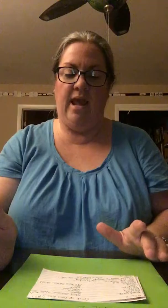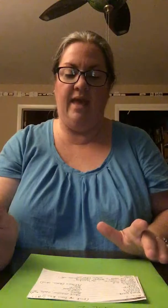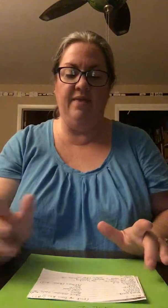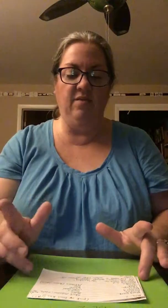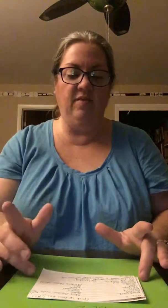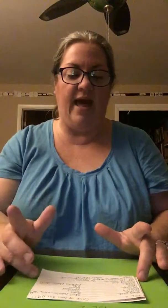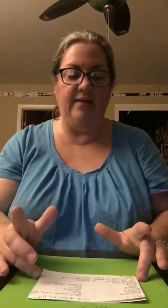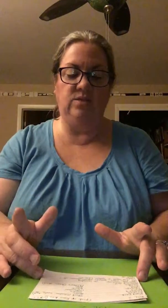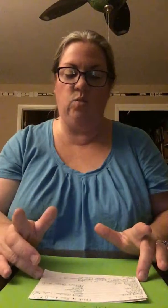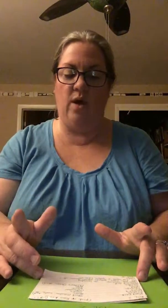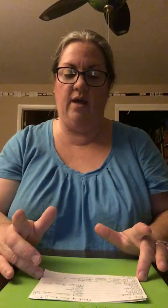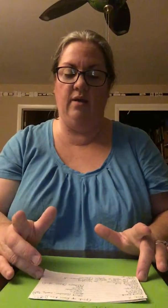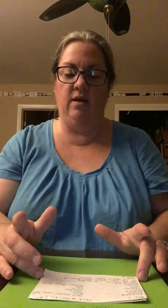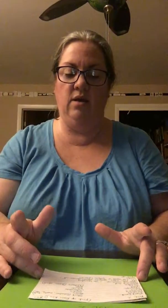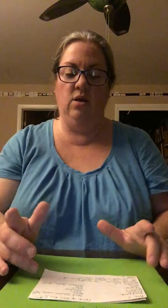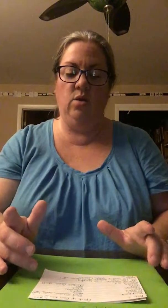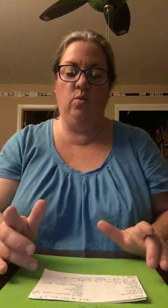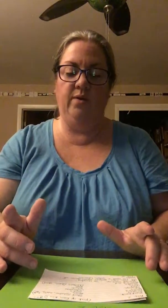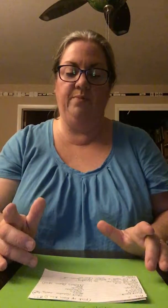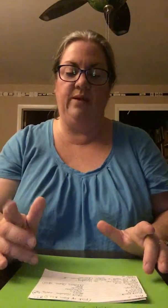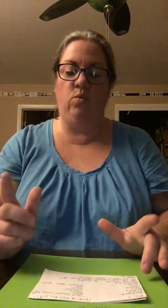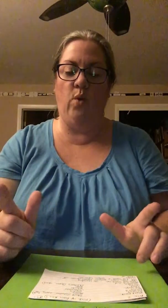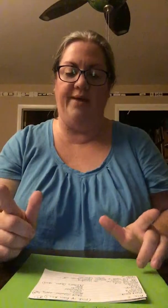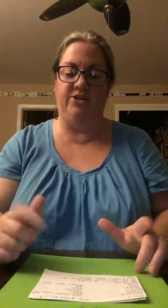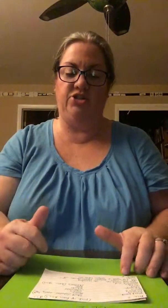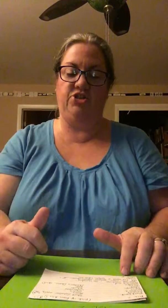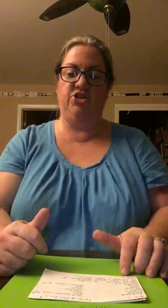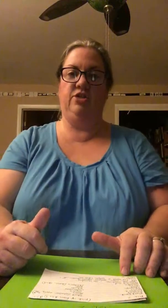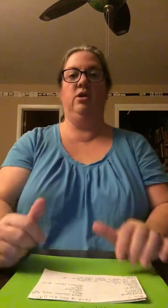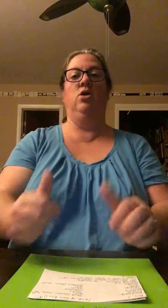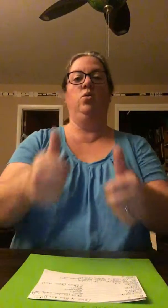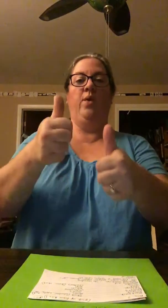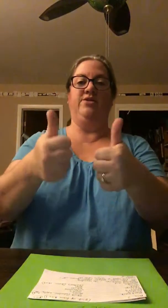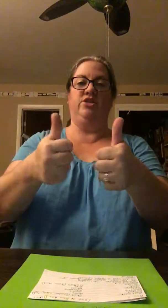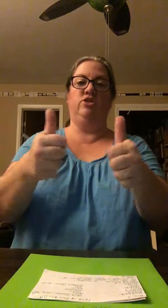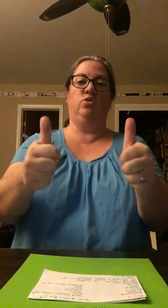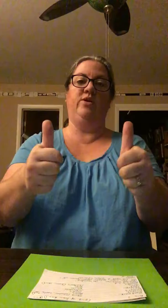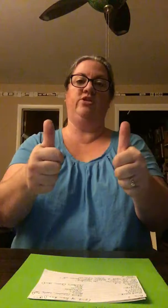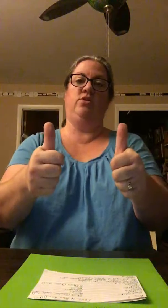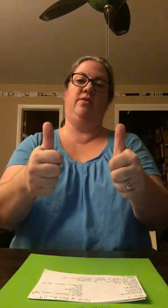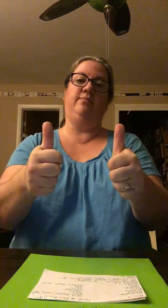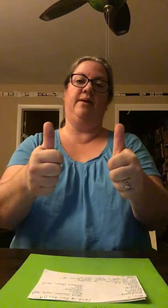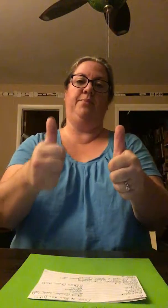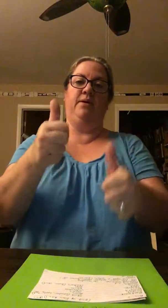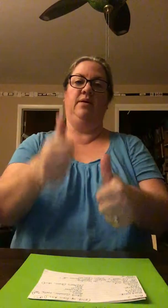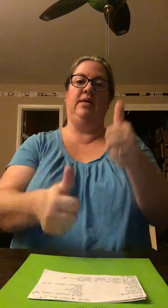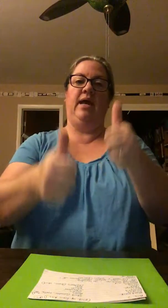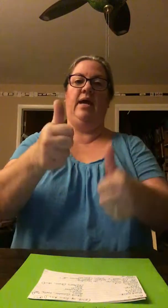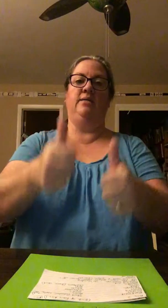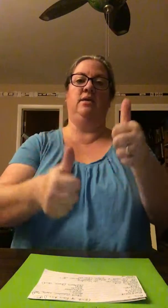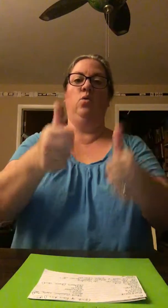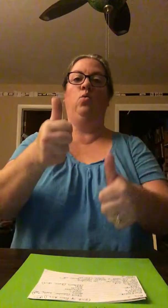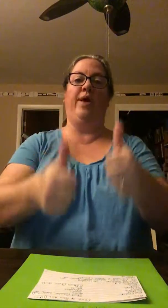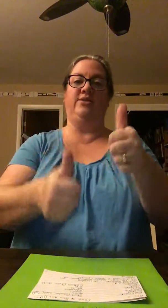And then the last one would be which. Which. So, which are 2 thumbs up and